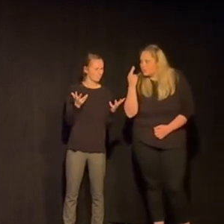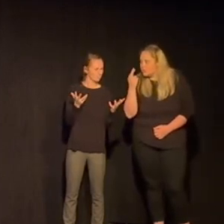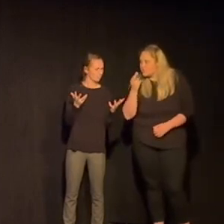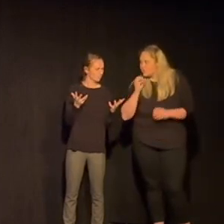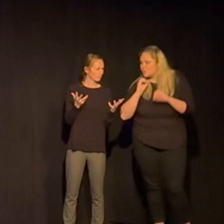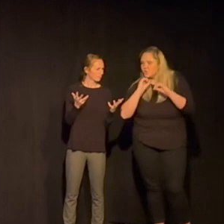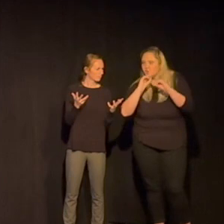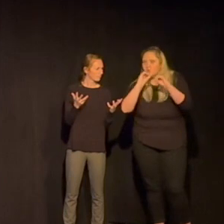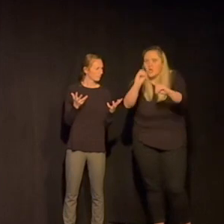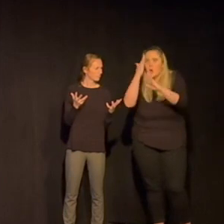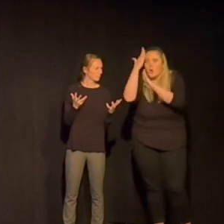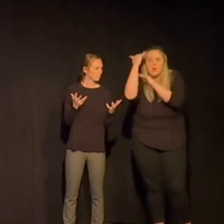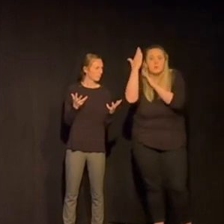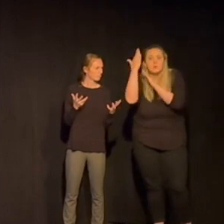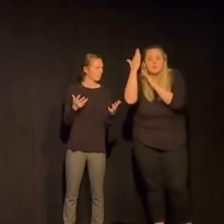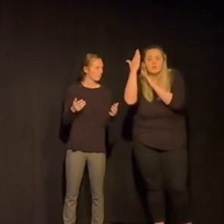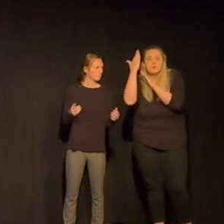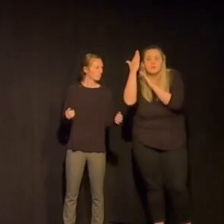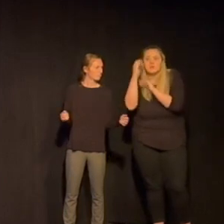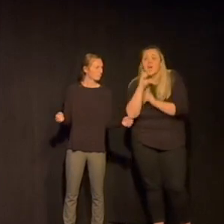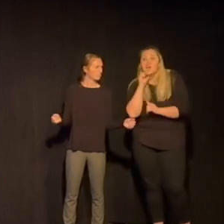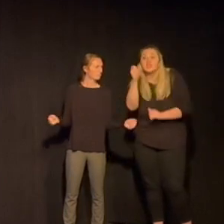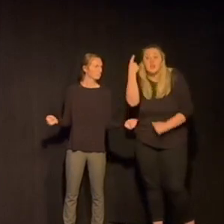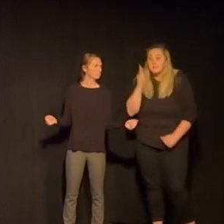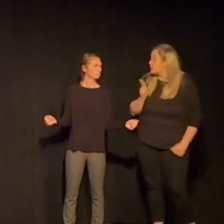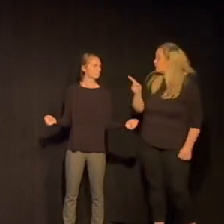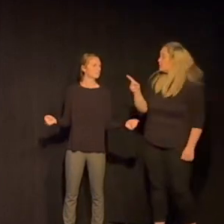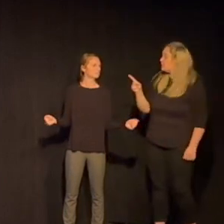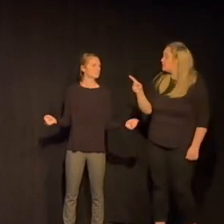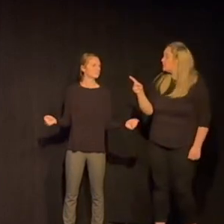no hope. Not for you.